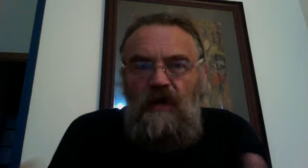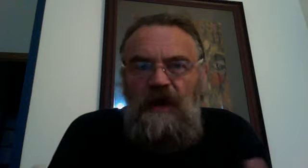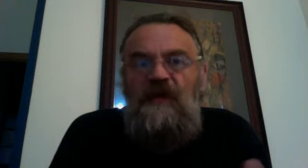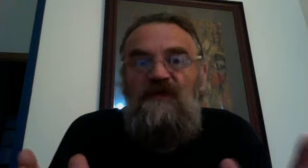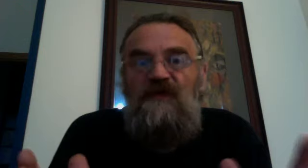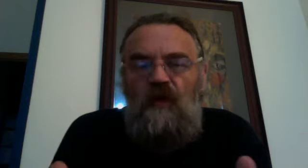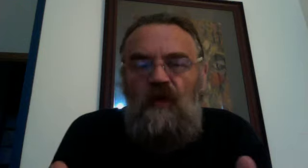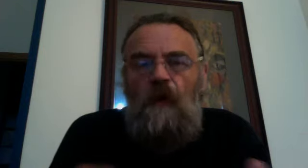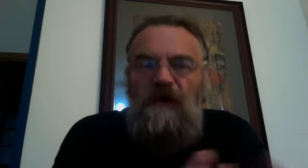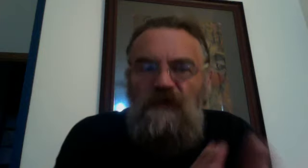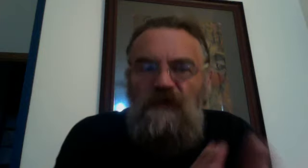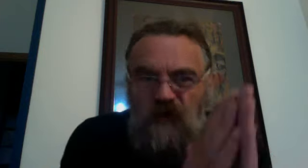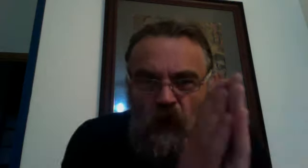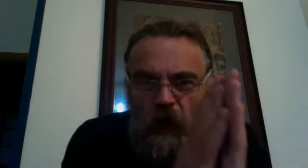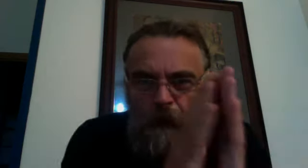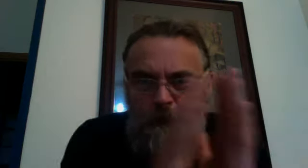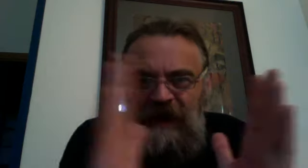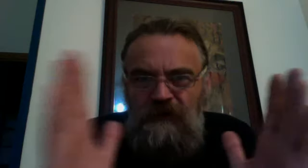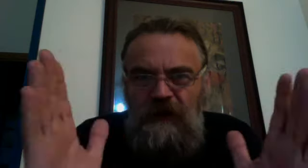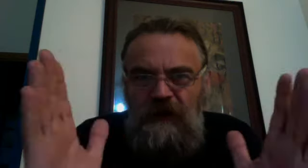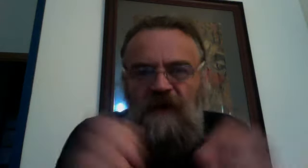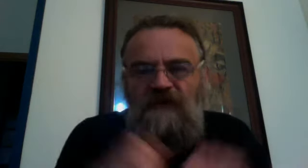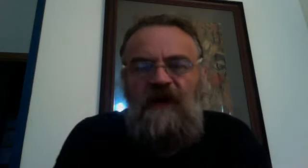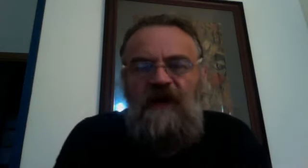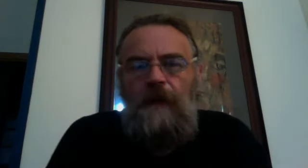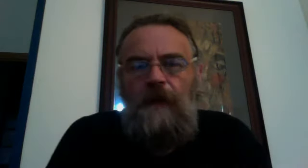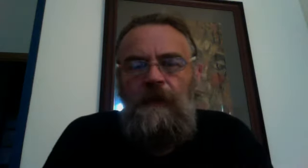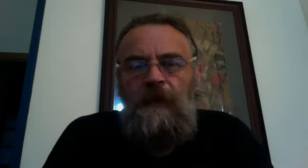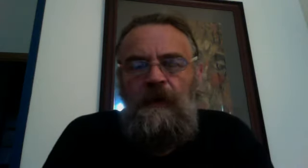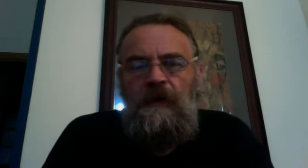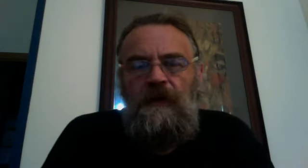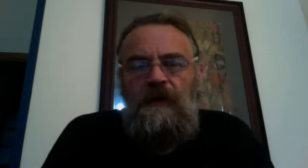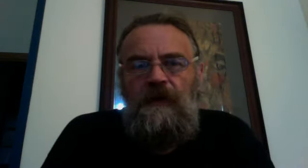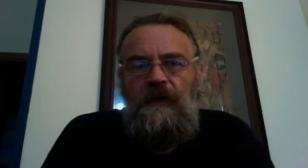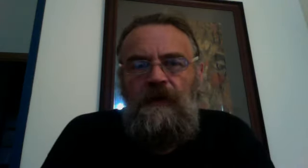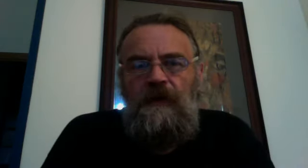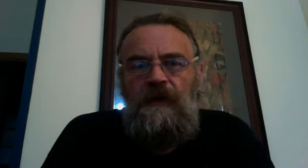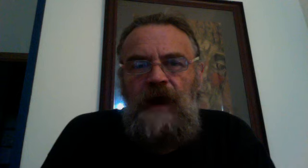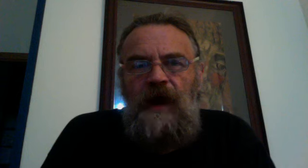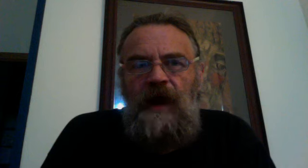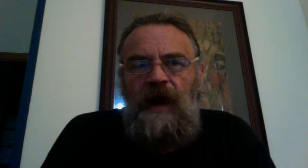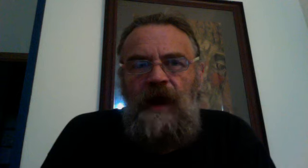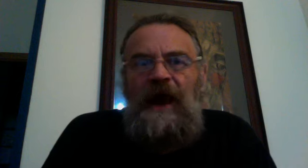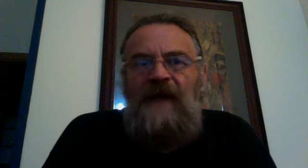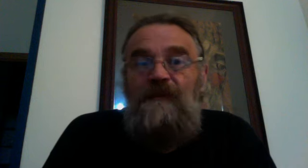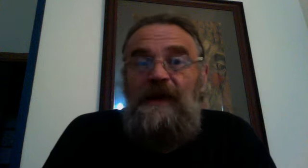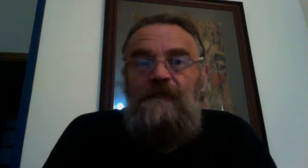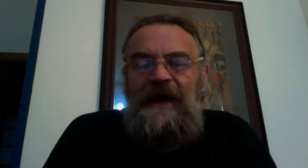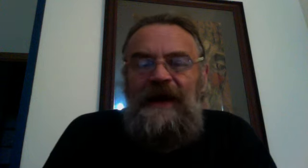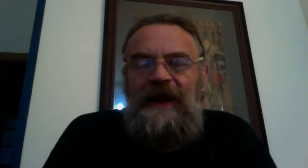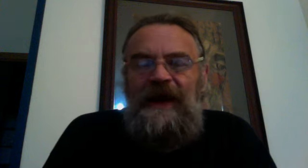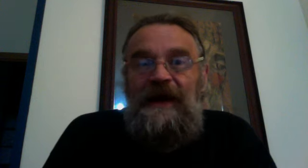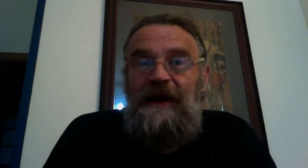with for a period of time. Okay, I have been making